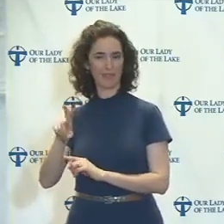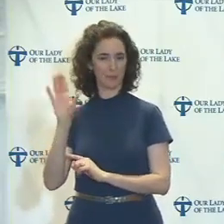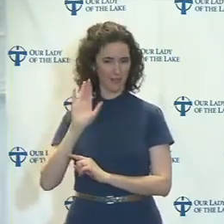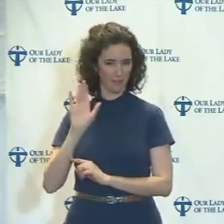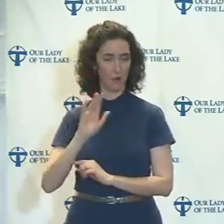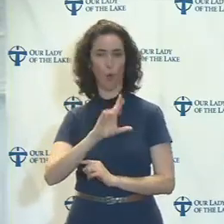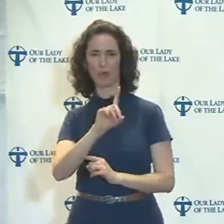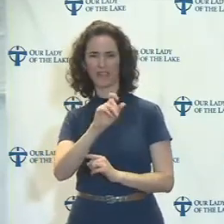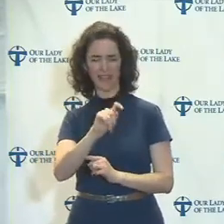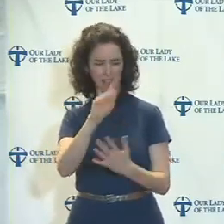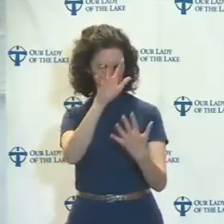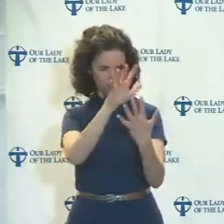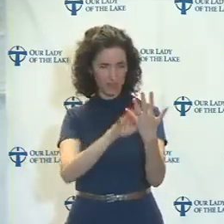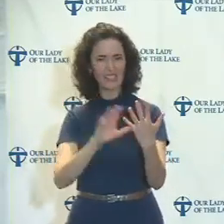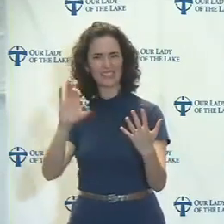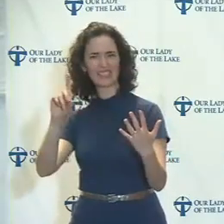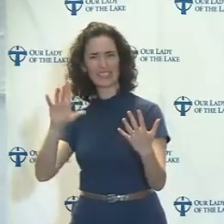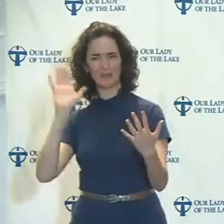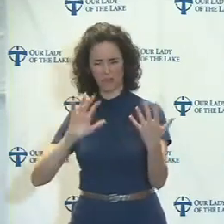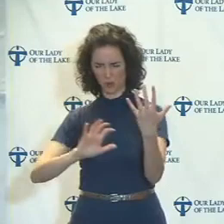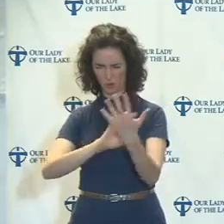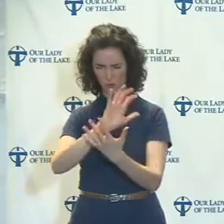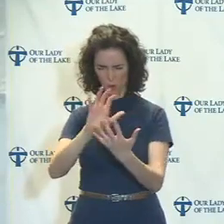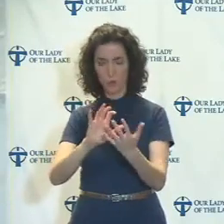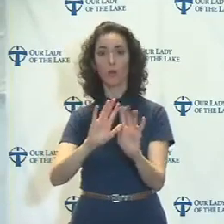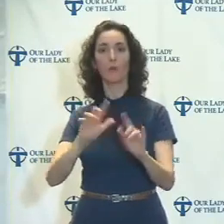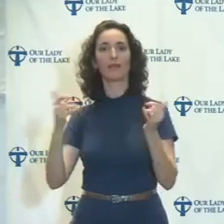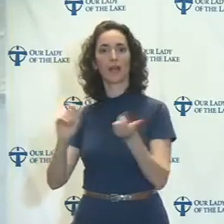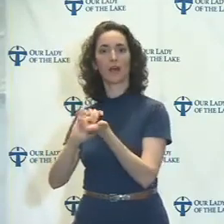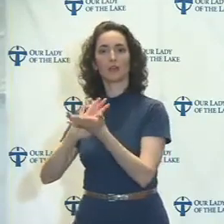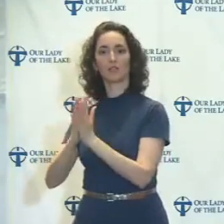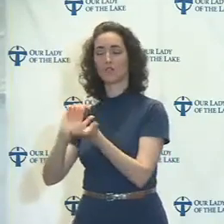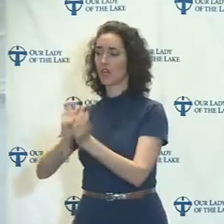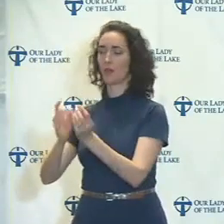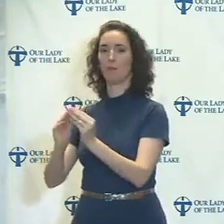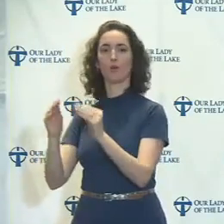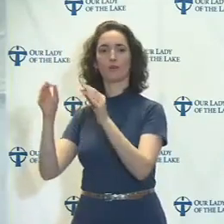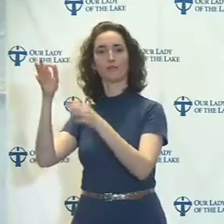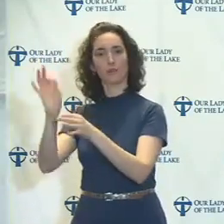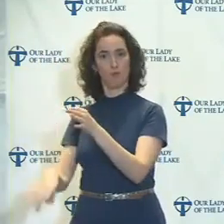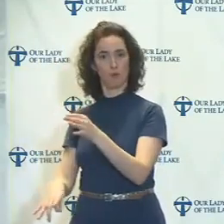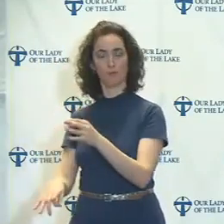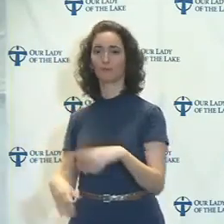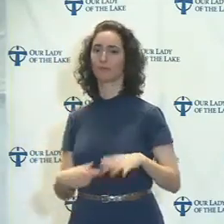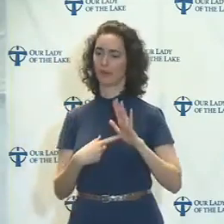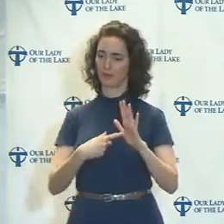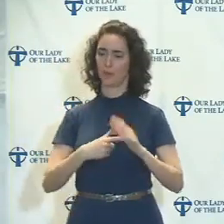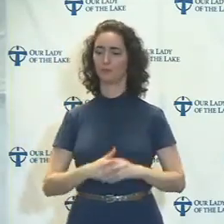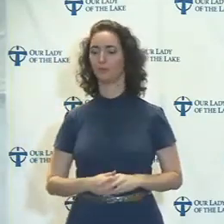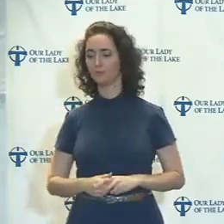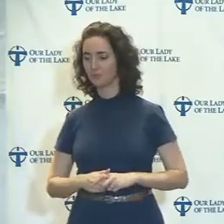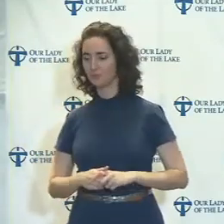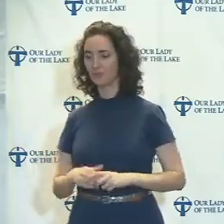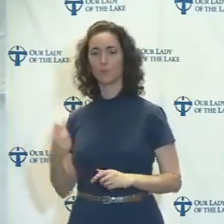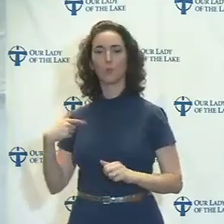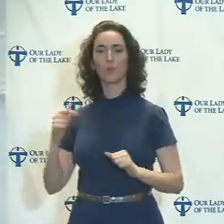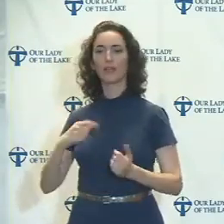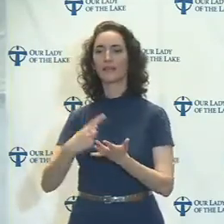very confusing, and I think it simplified that. For example, we're able to talk through things